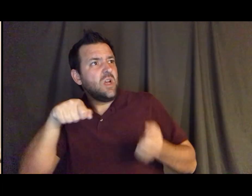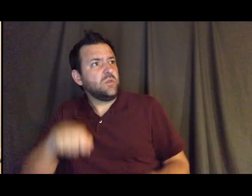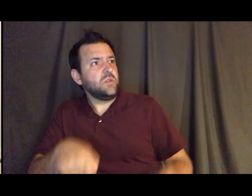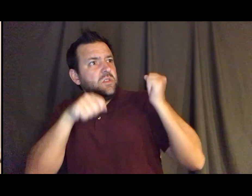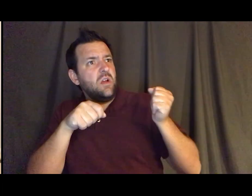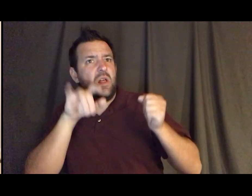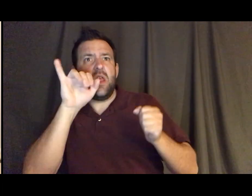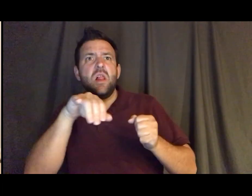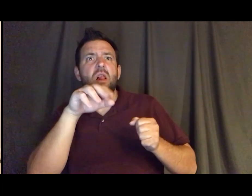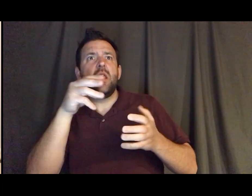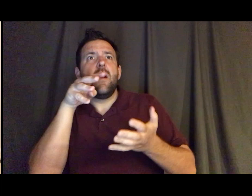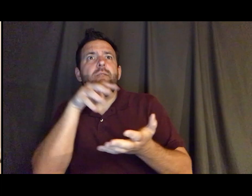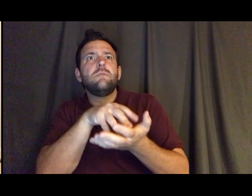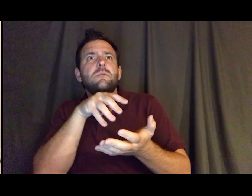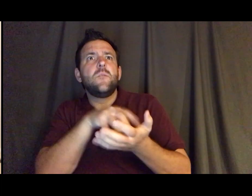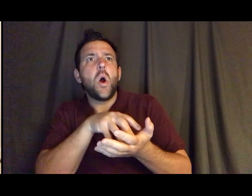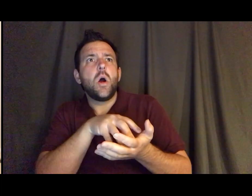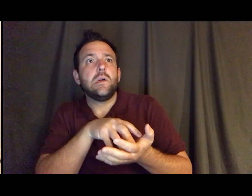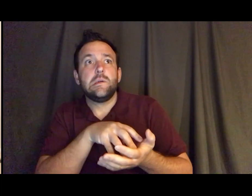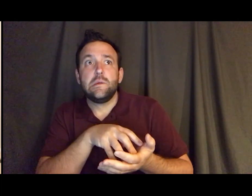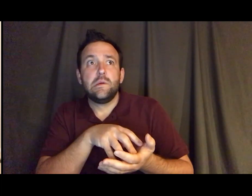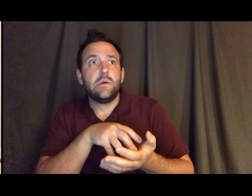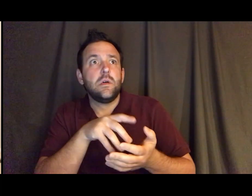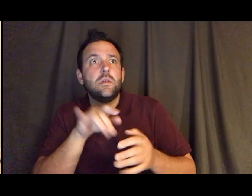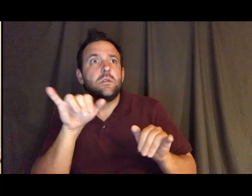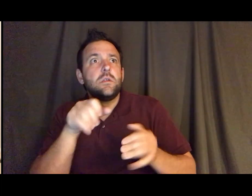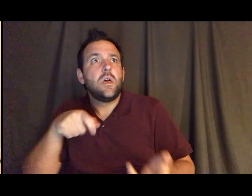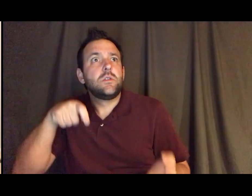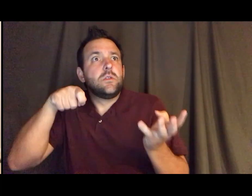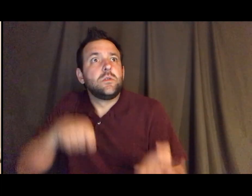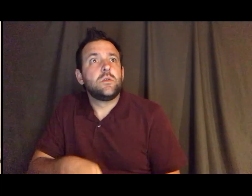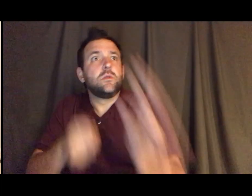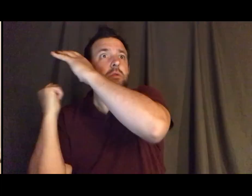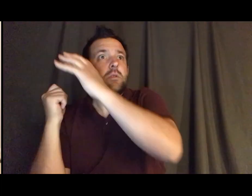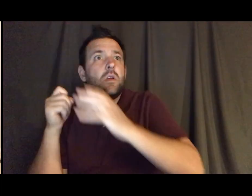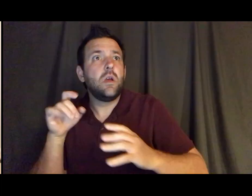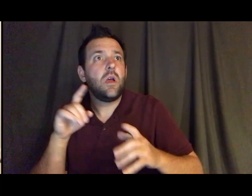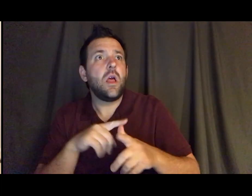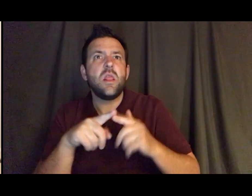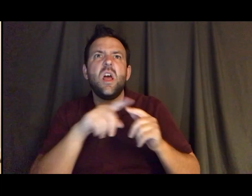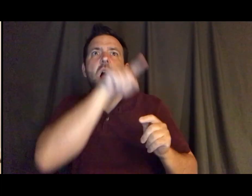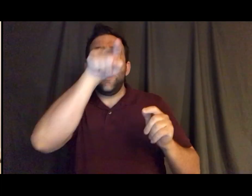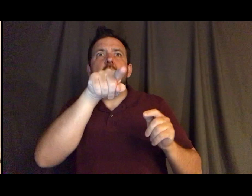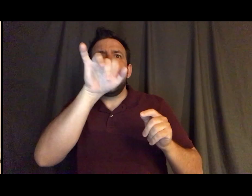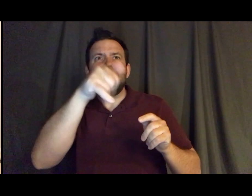pitchfork. A third man came out carrying a knife, only it was as big as a